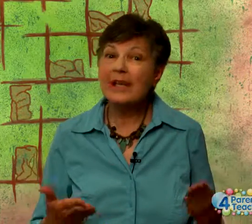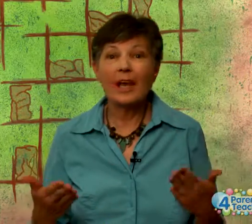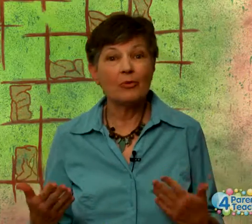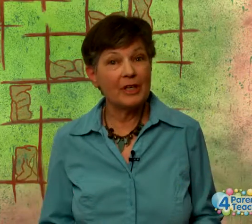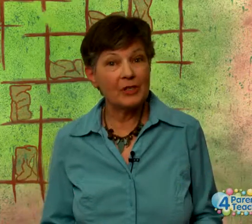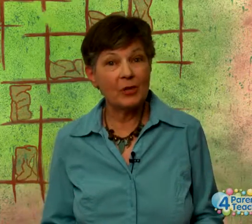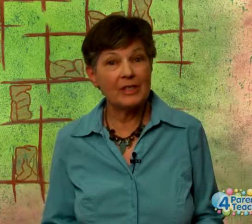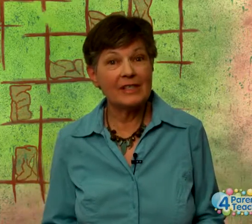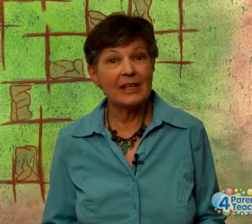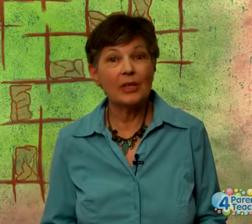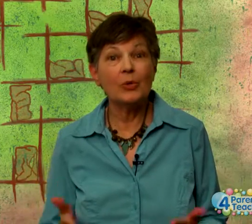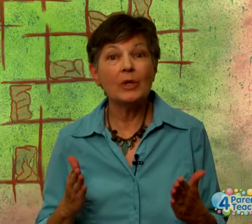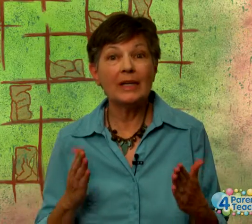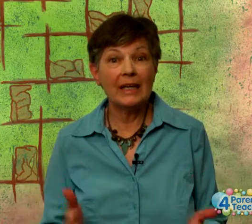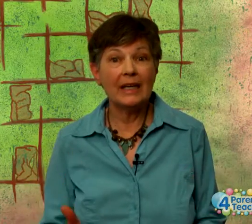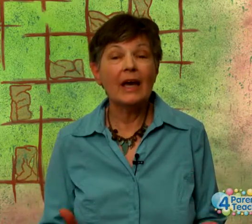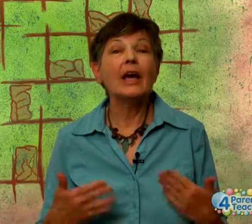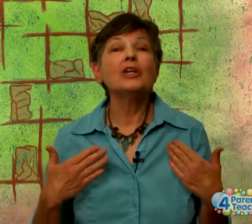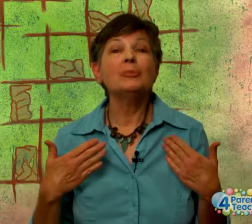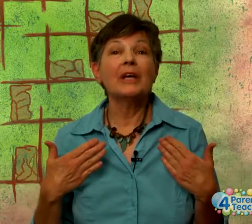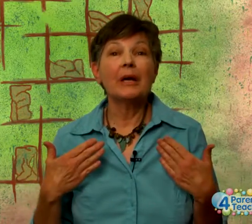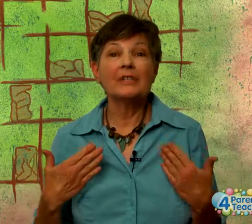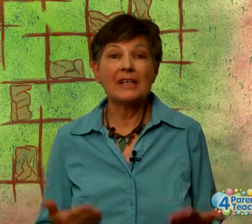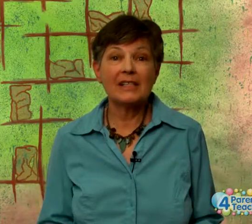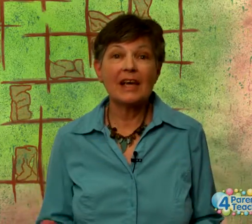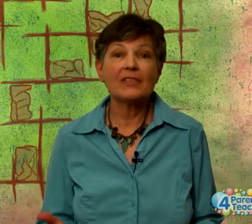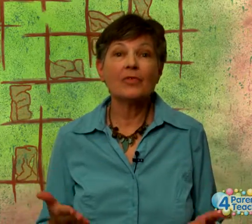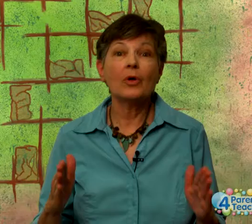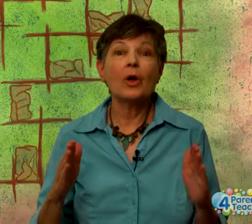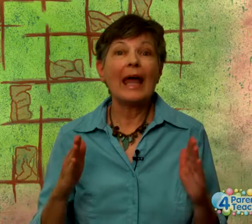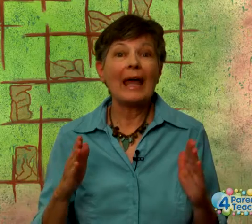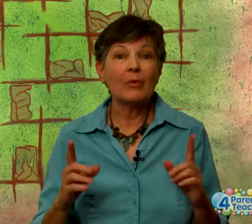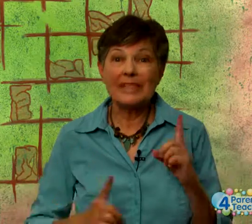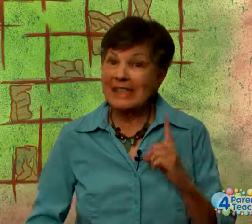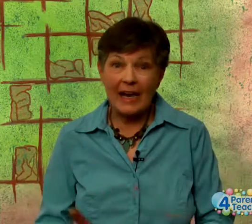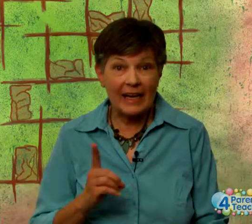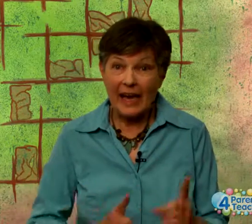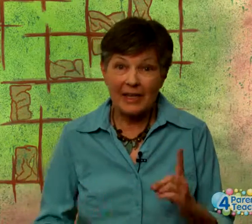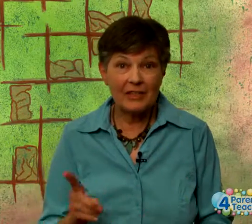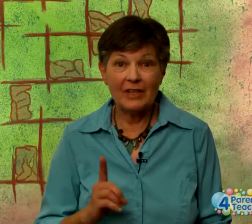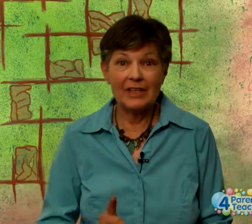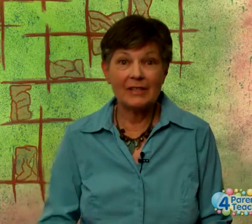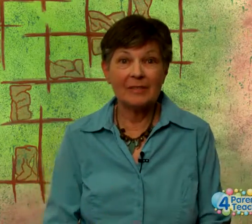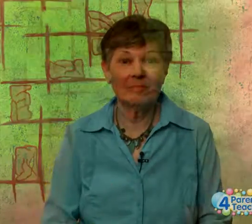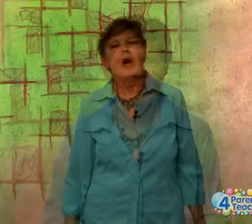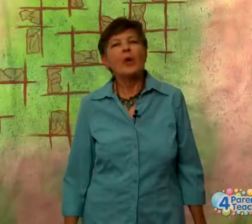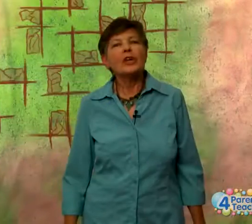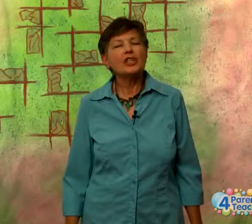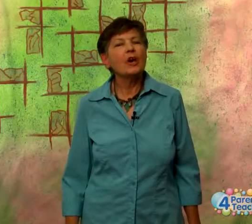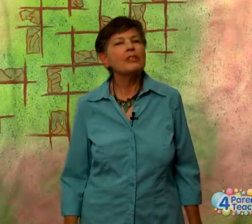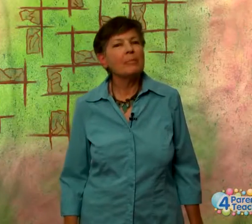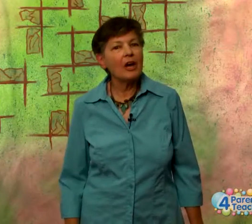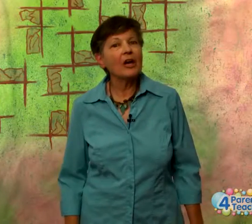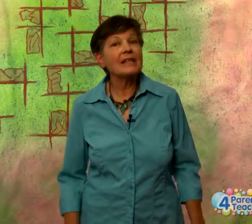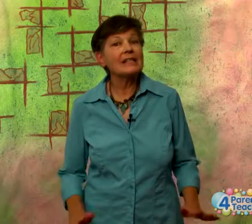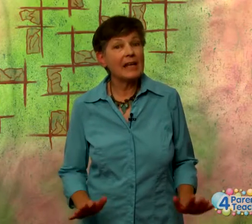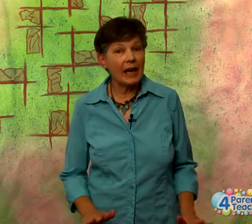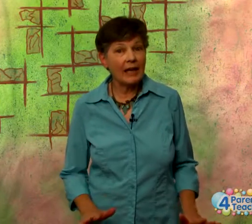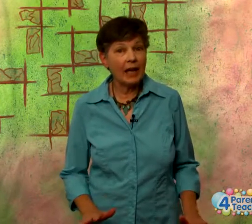and resources that you will need to become successful with signing activities. We chose American Sign